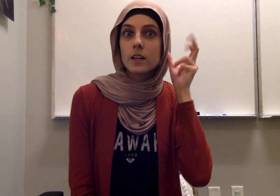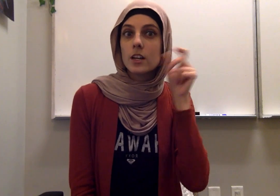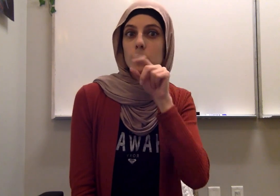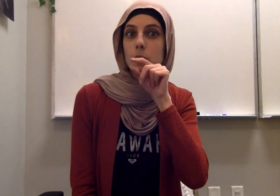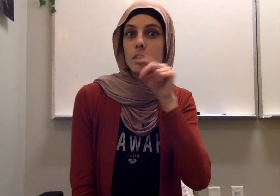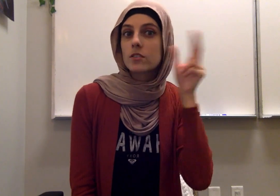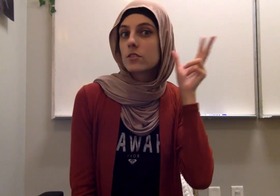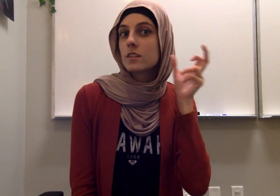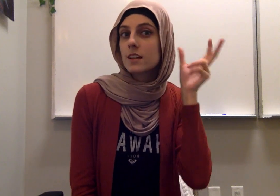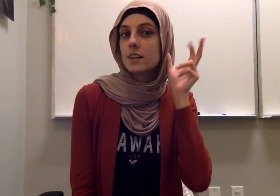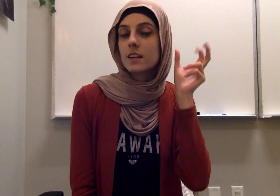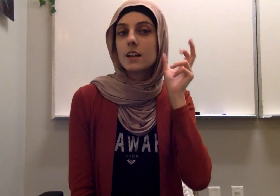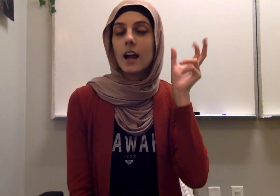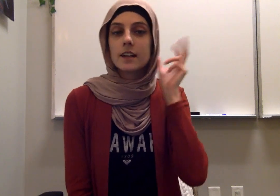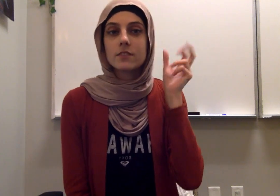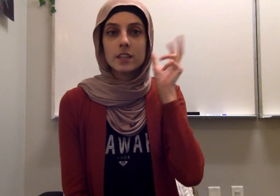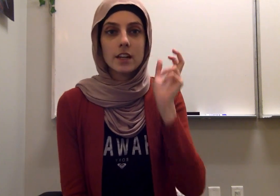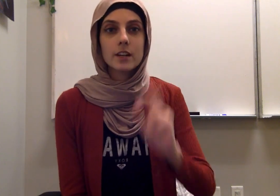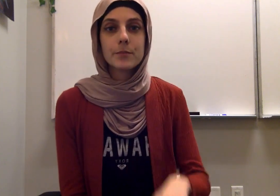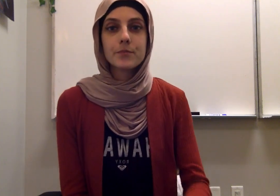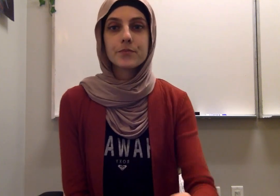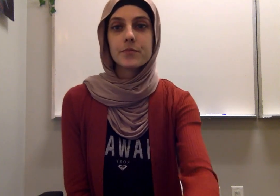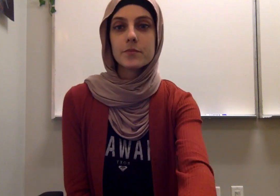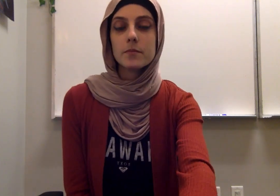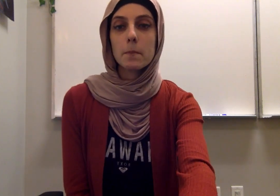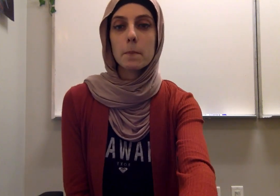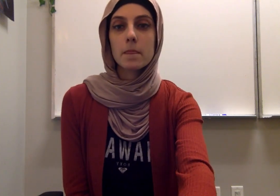the birds? Hear, actively hearing.